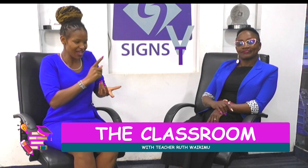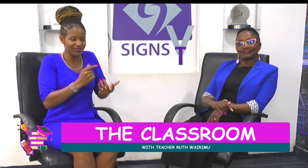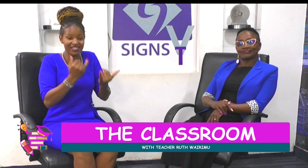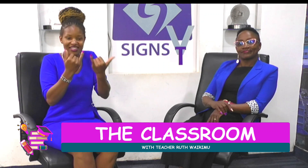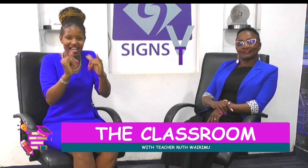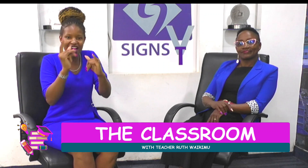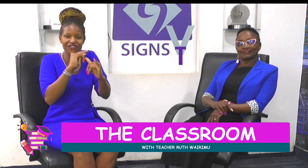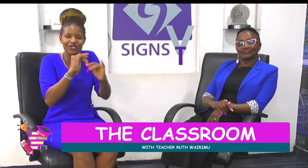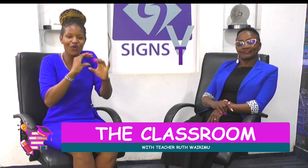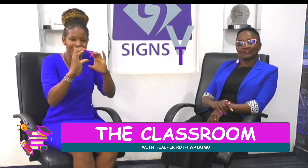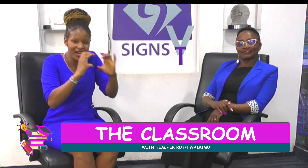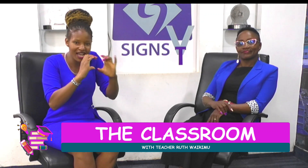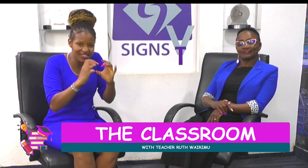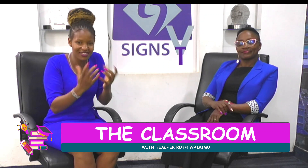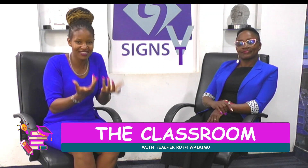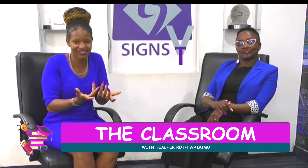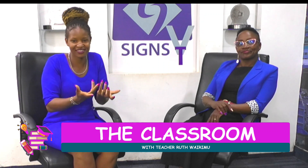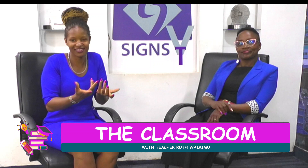how